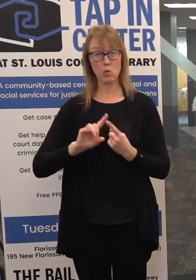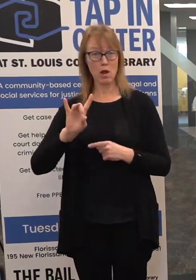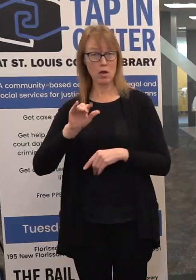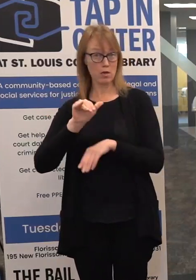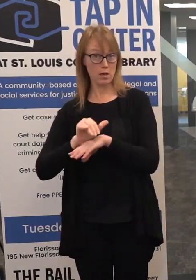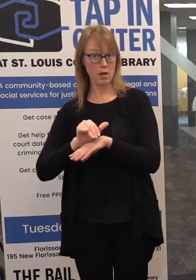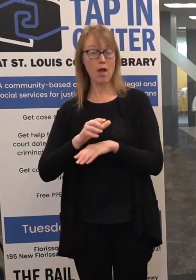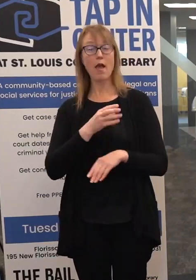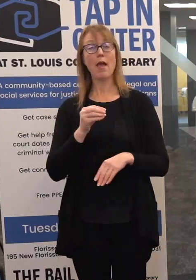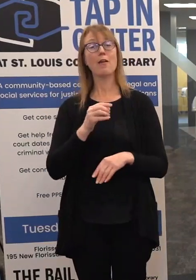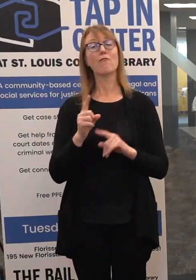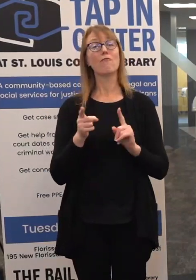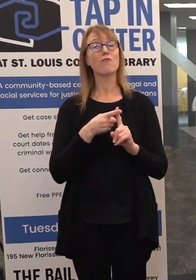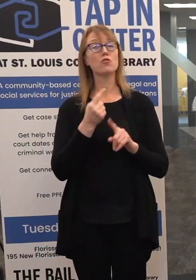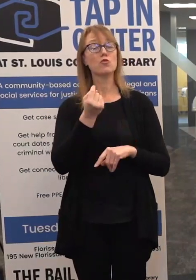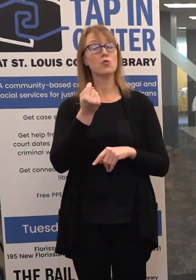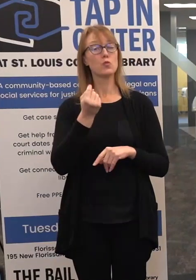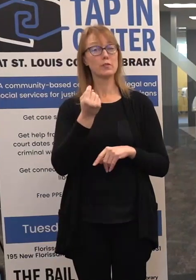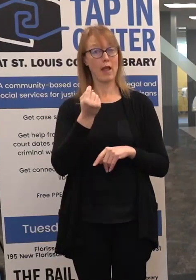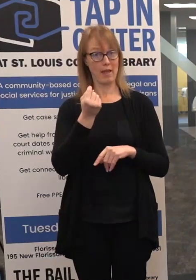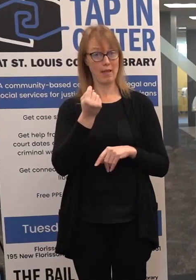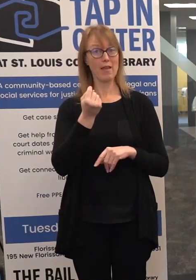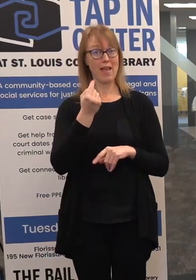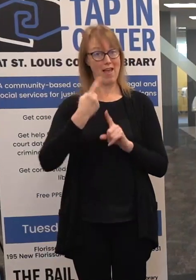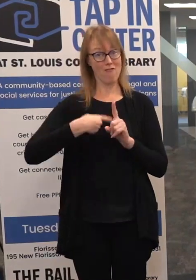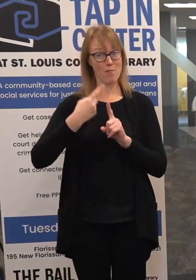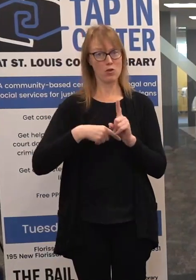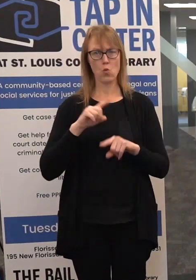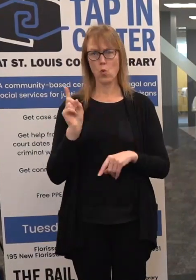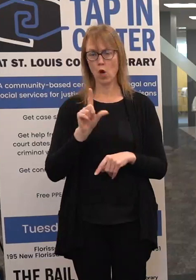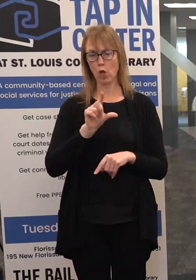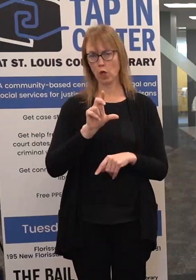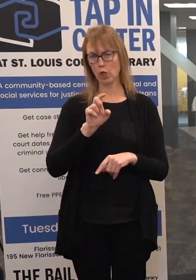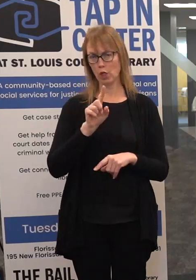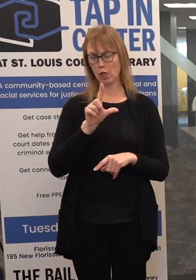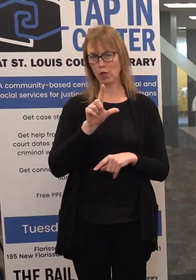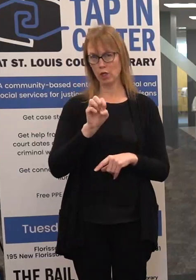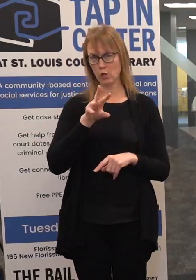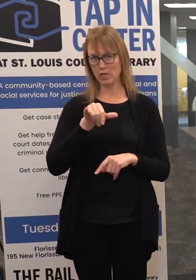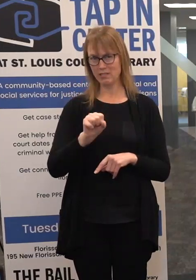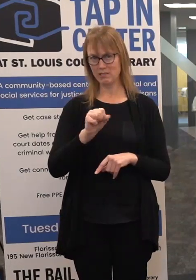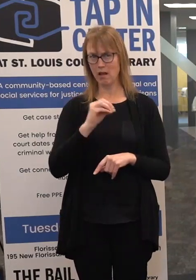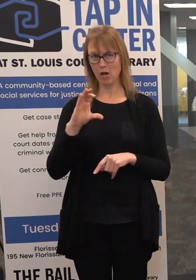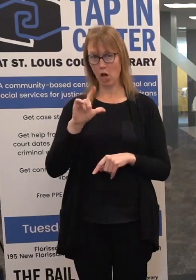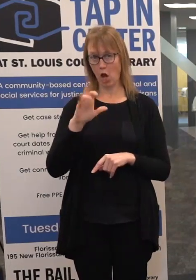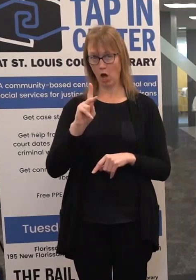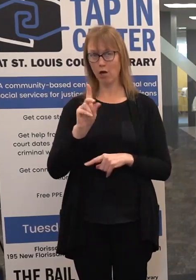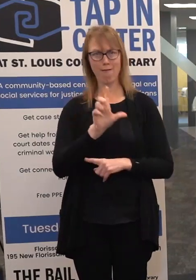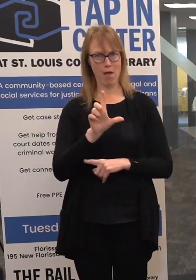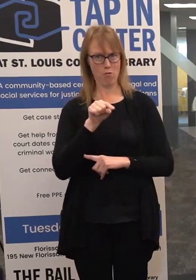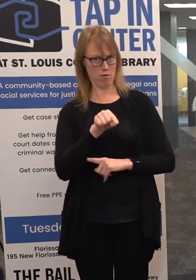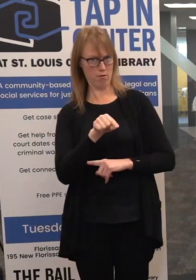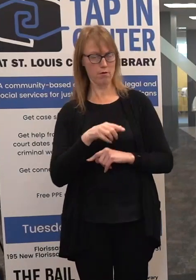first Tuesday of the month from 6 to 8 p.m. at the Lewis and Clark branch. When people visit the Tap-In Center, they